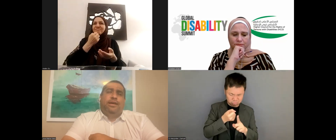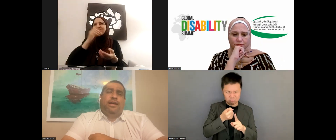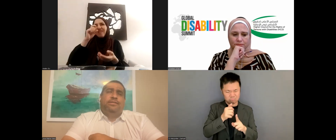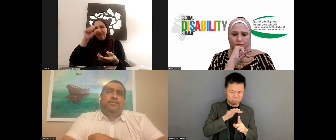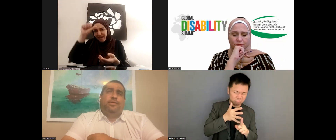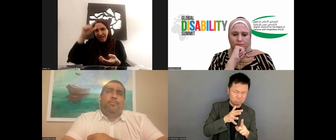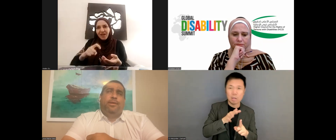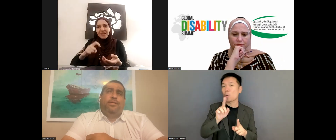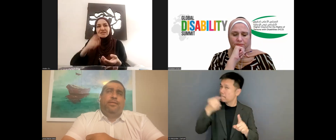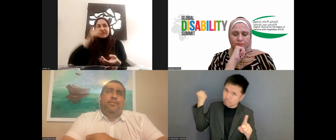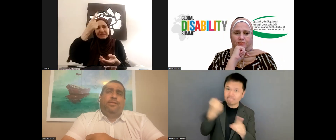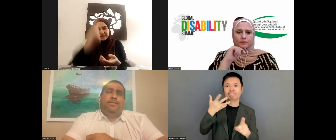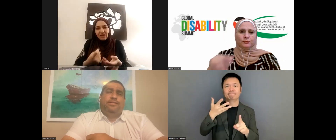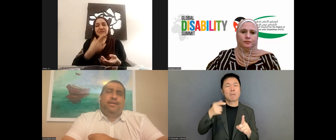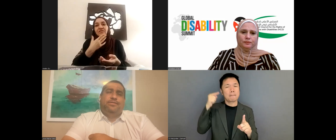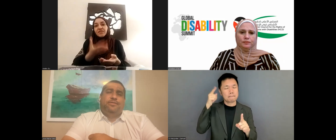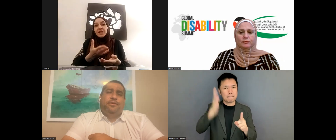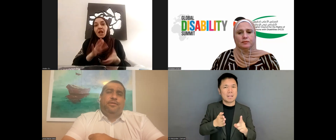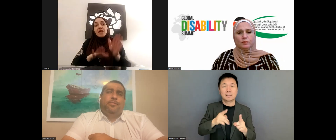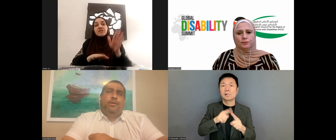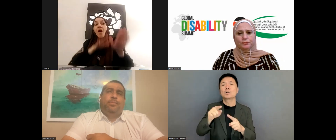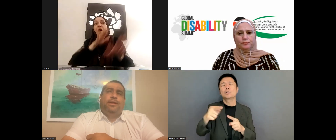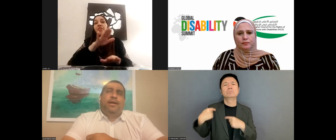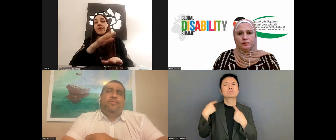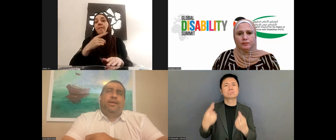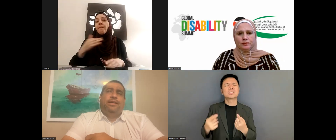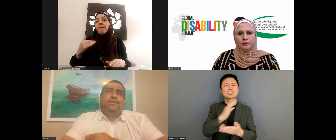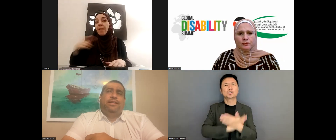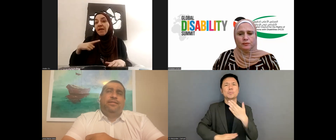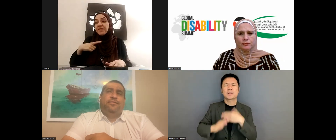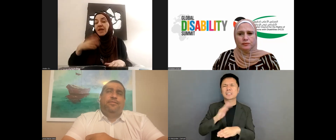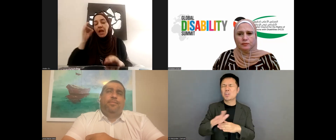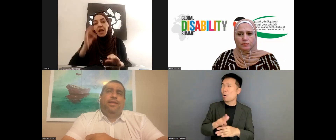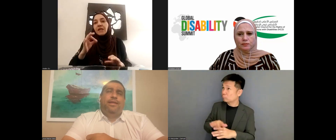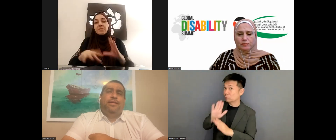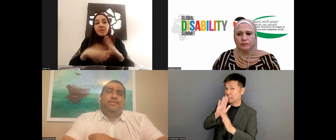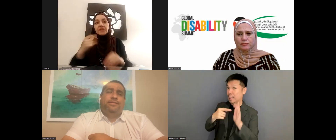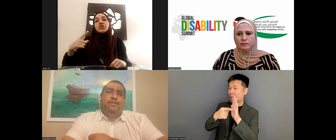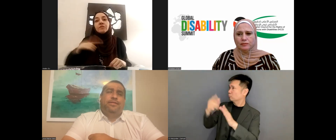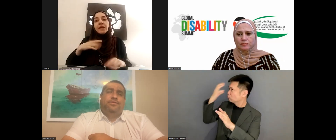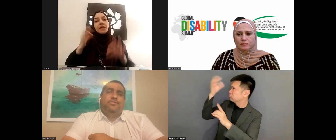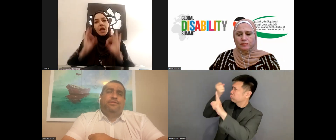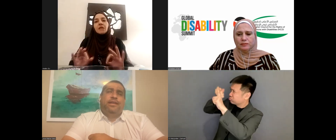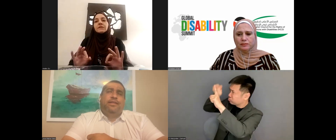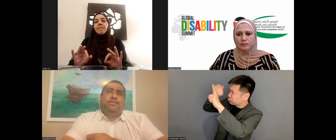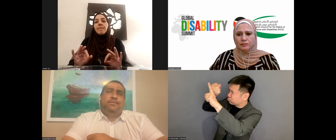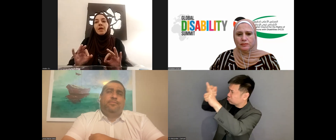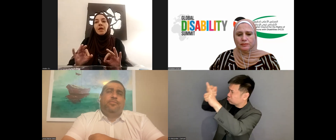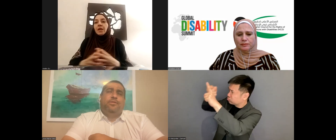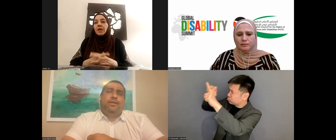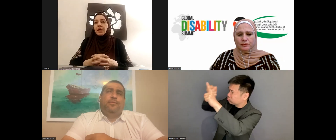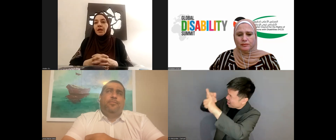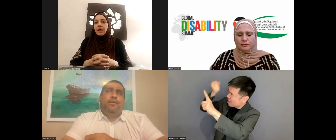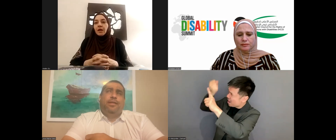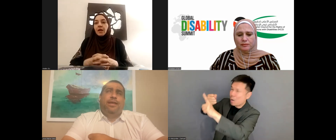Those like us who have been in the disability sector, we have been advocating for many years to say that